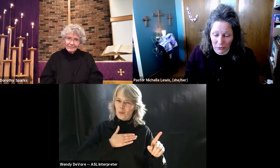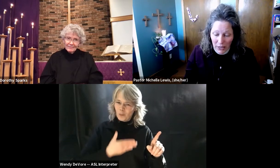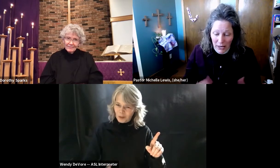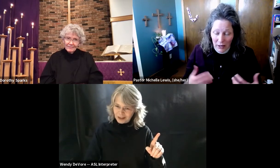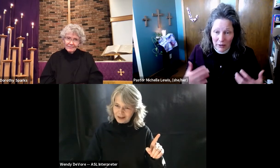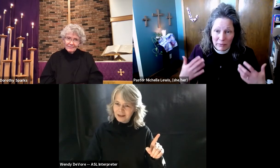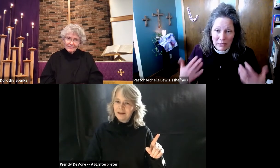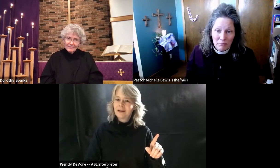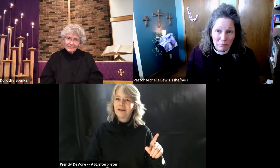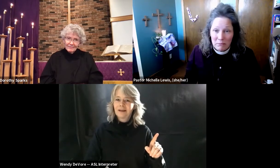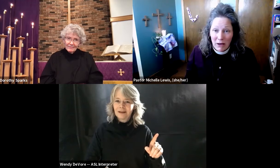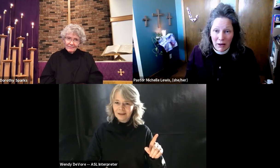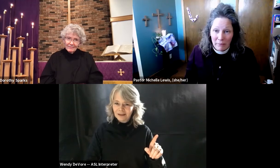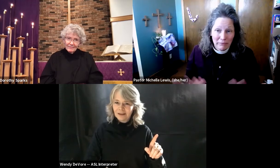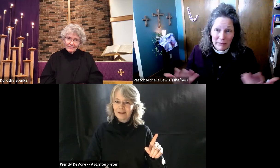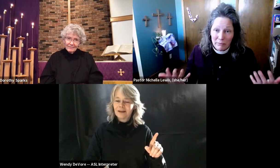to be